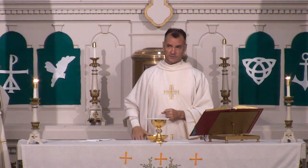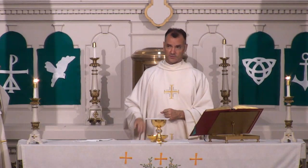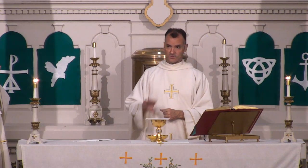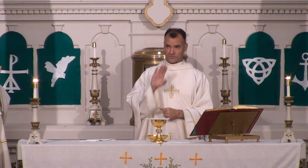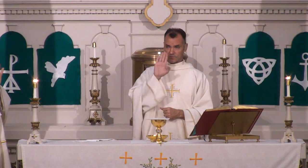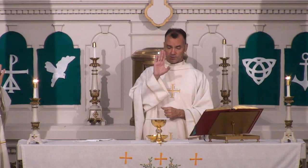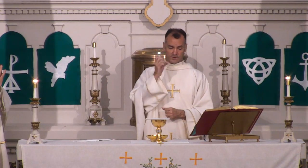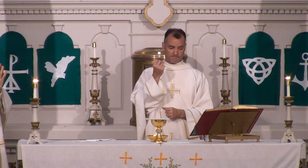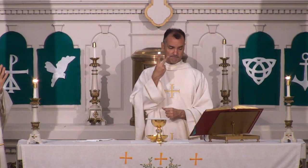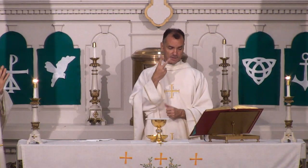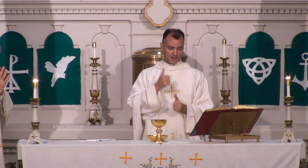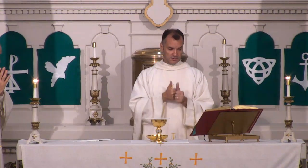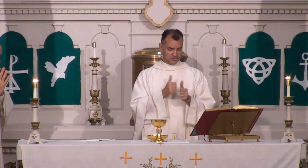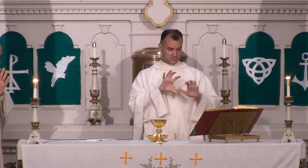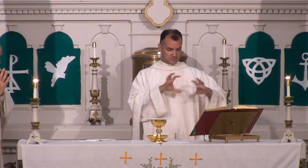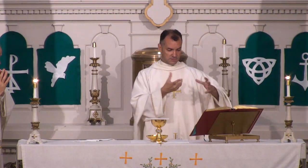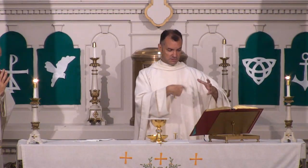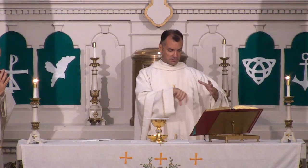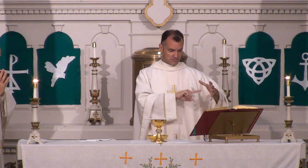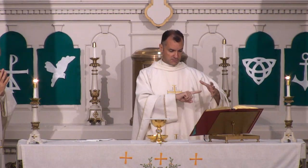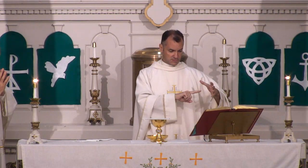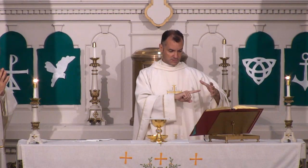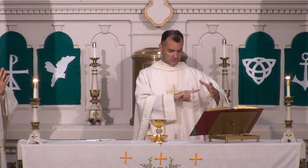Lord Jesus Christ, who said to your apostles,